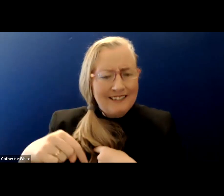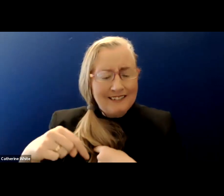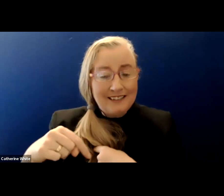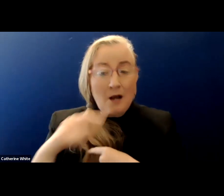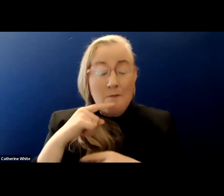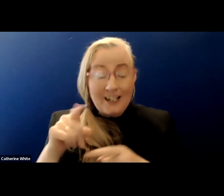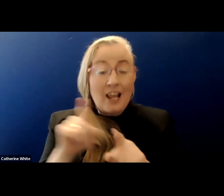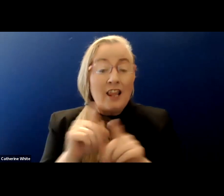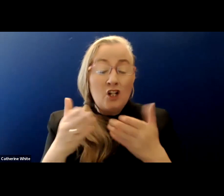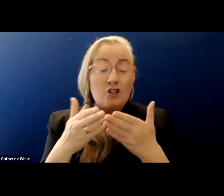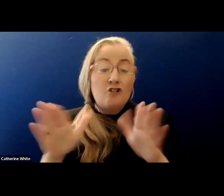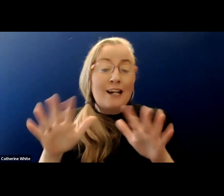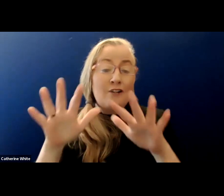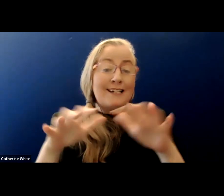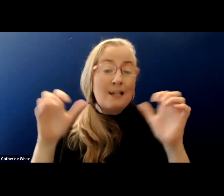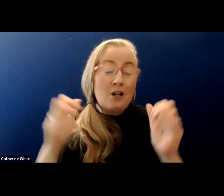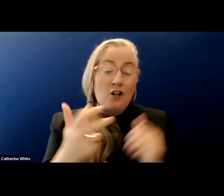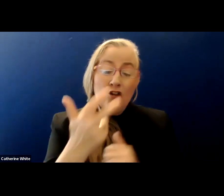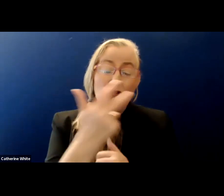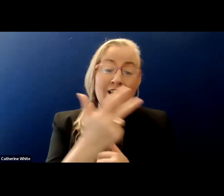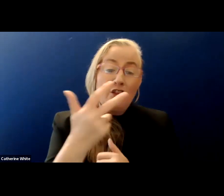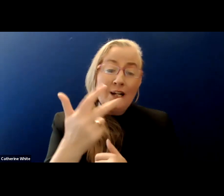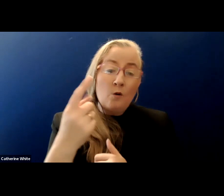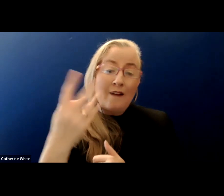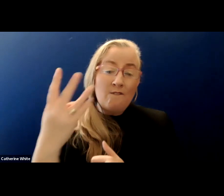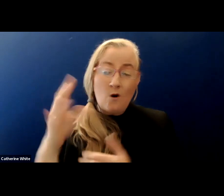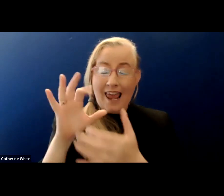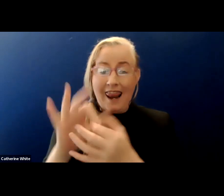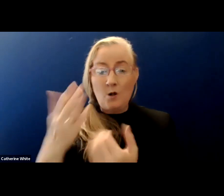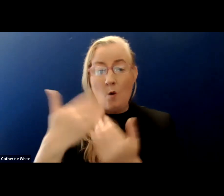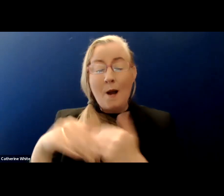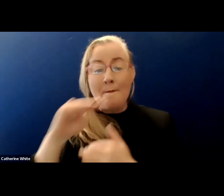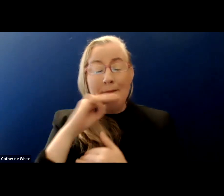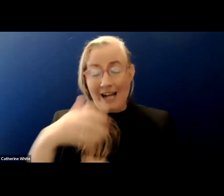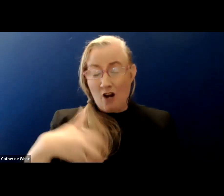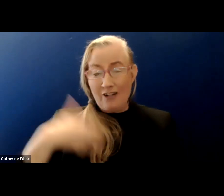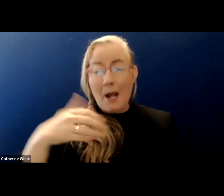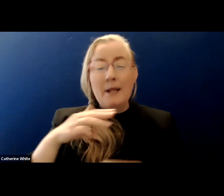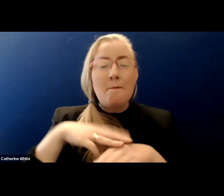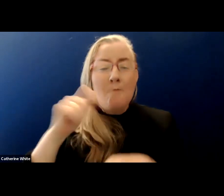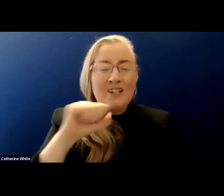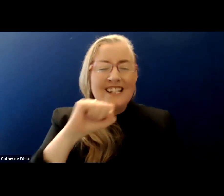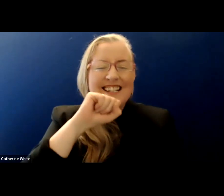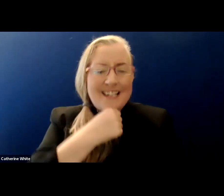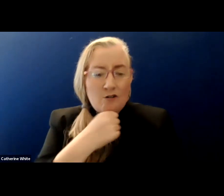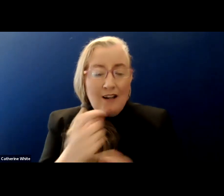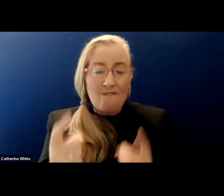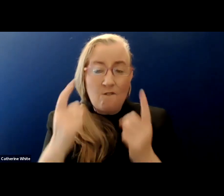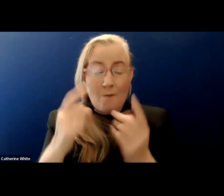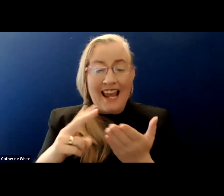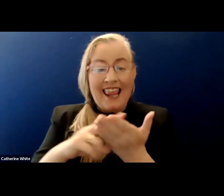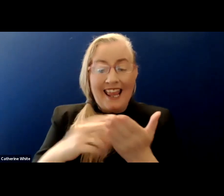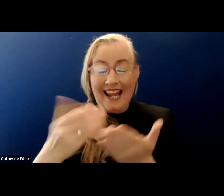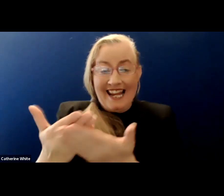General Assembly Resolution 3314, the definition of aggression. Aggression is the most serious and dangerous form of the illegal use of